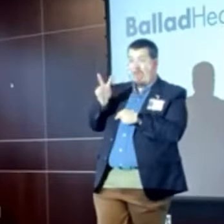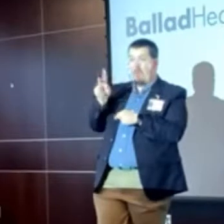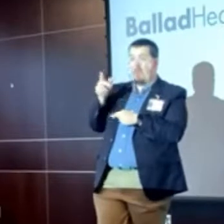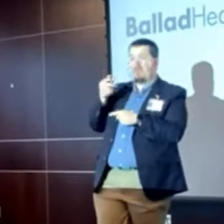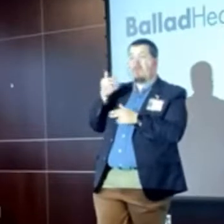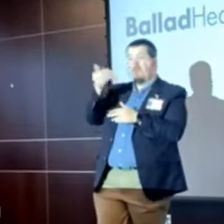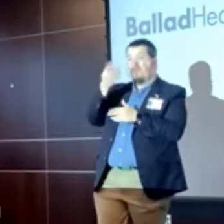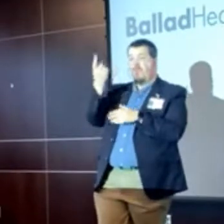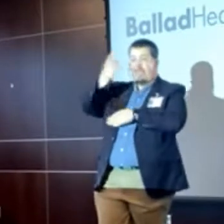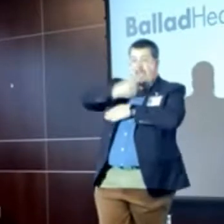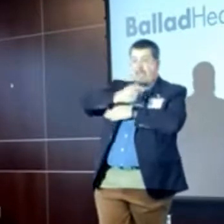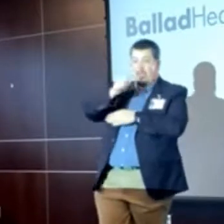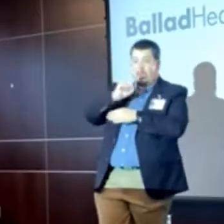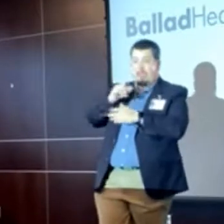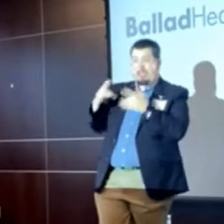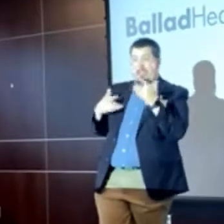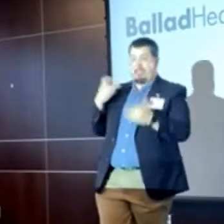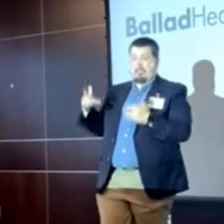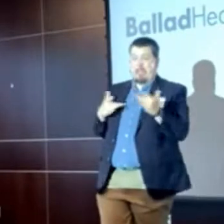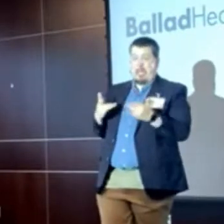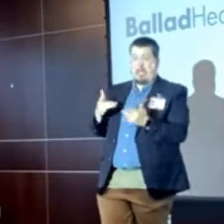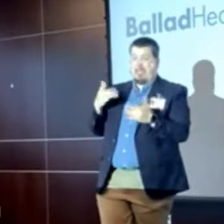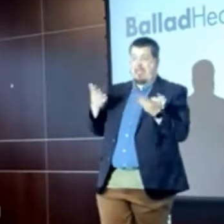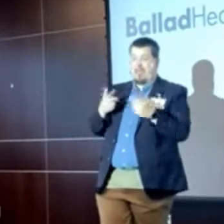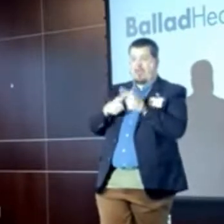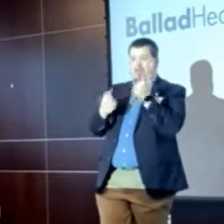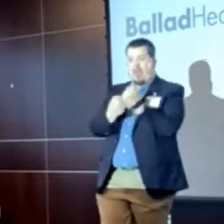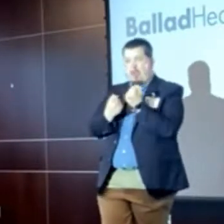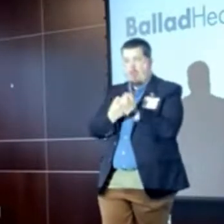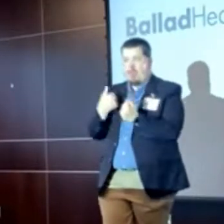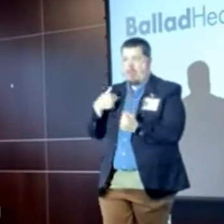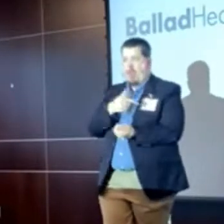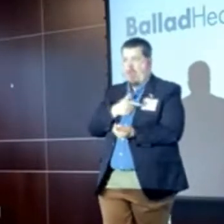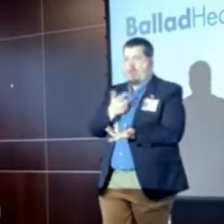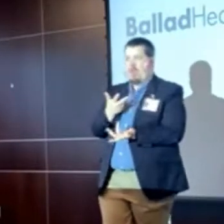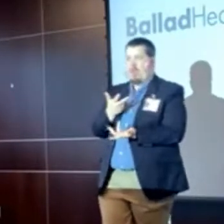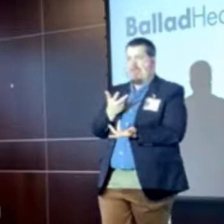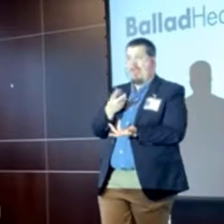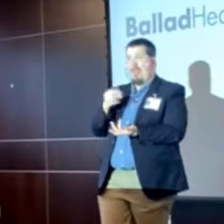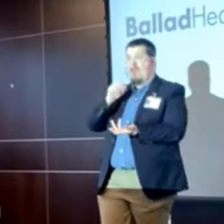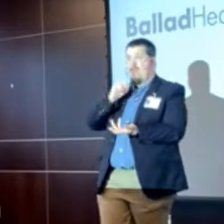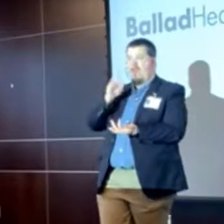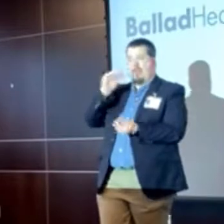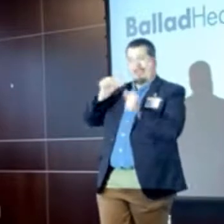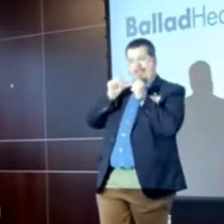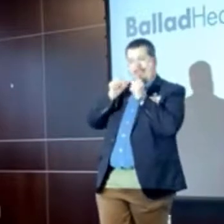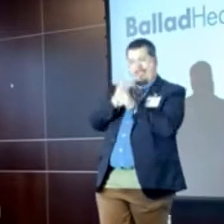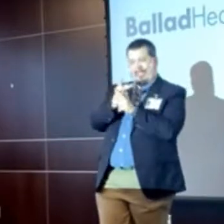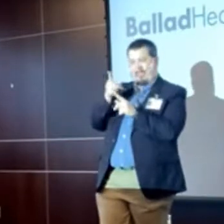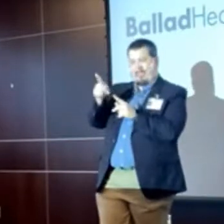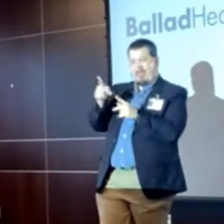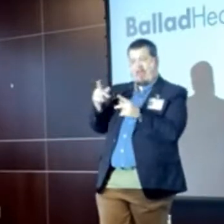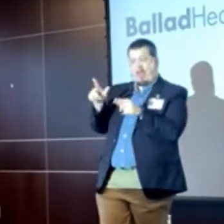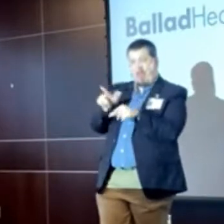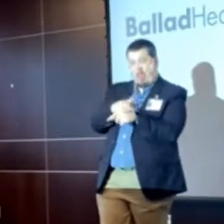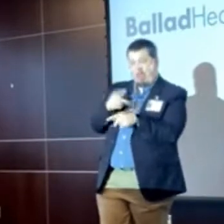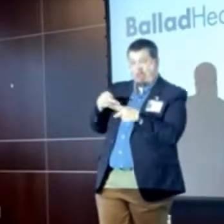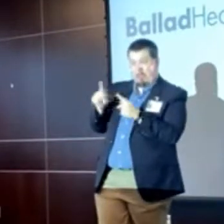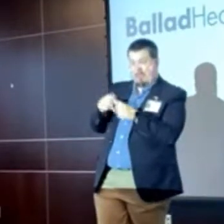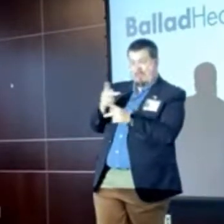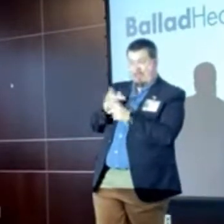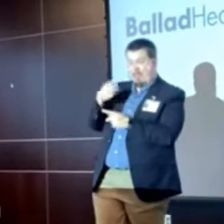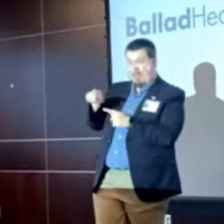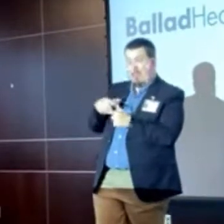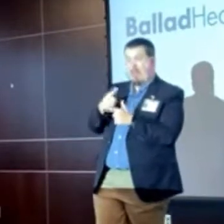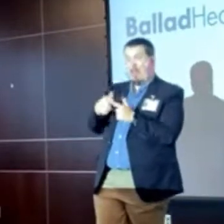few days. So we're really excited that they are here to support us, and we will keep them as long as they permit us to keep